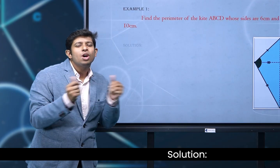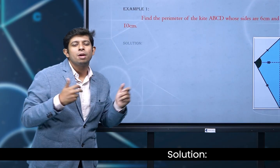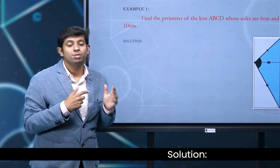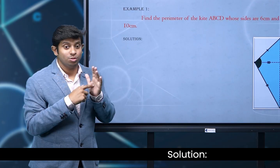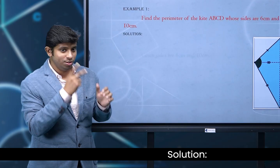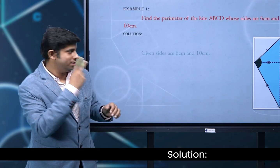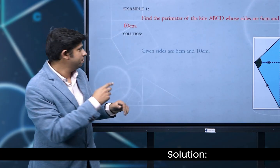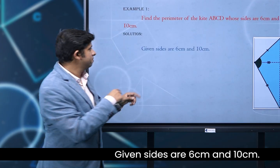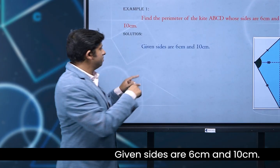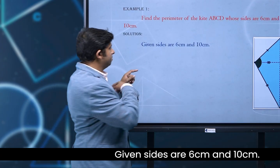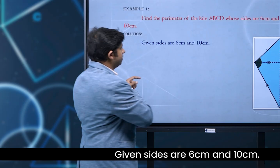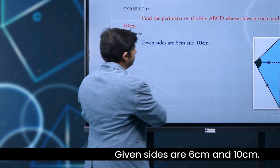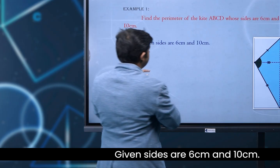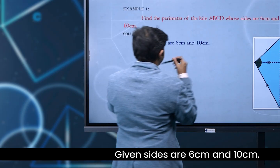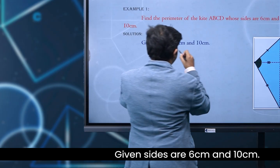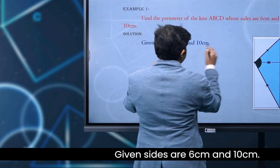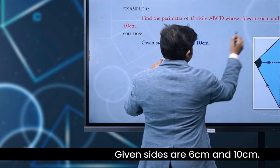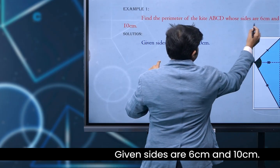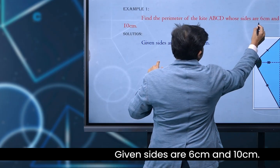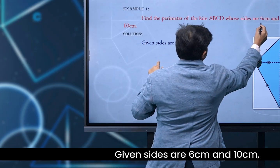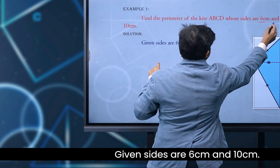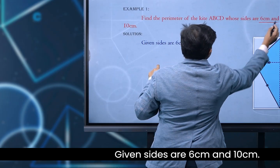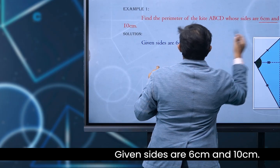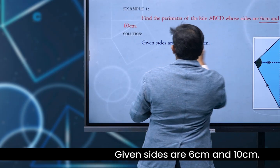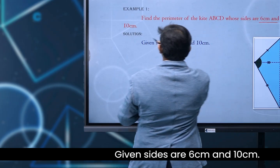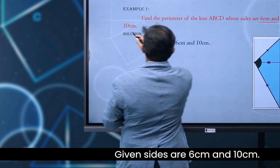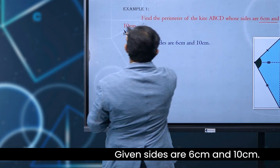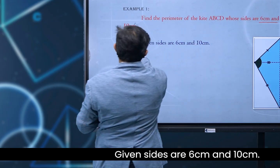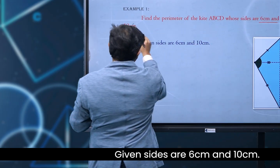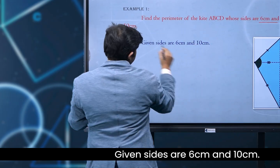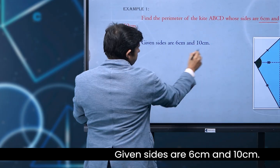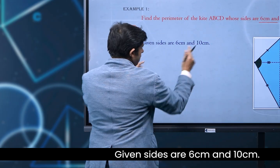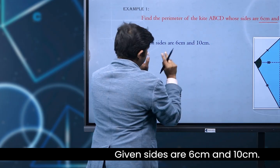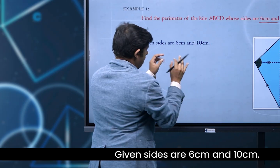Solution. Given sides are 6 cm and 10 cm.